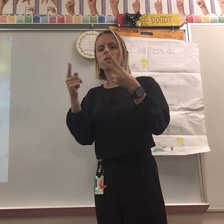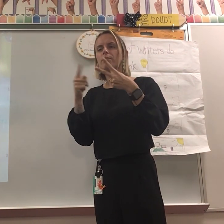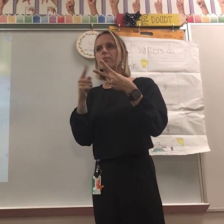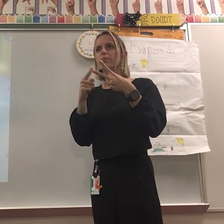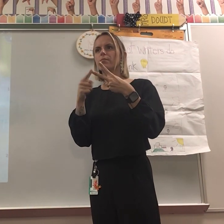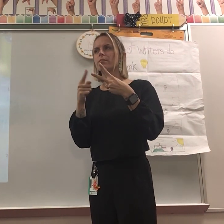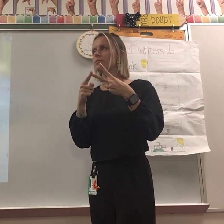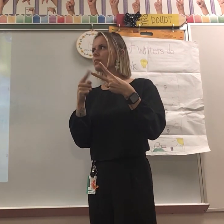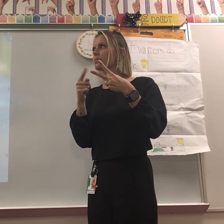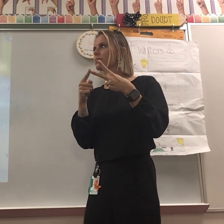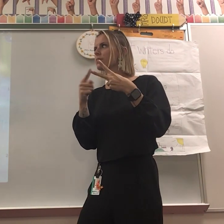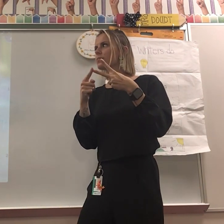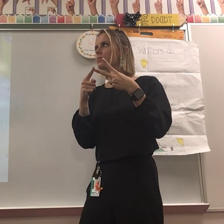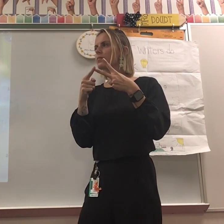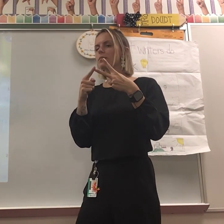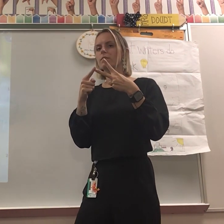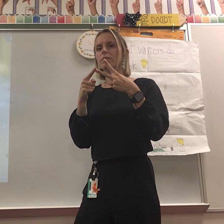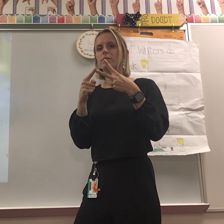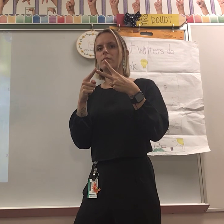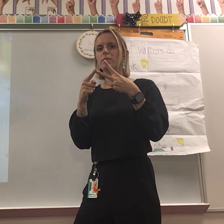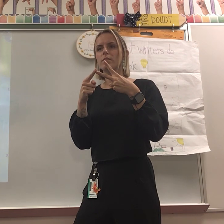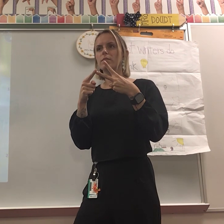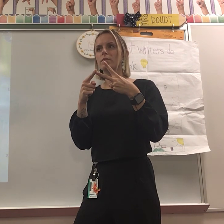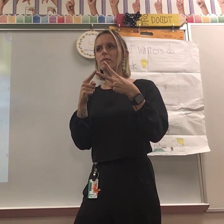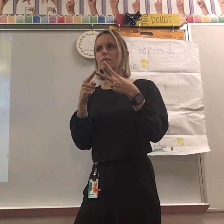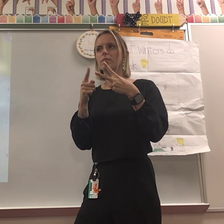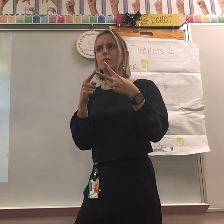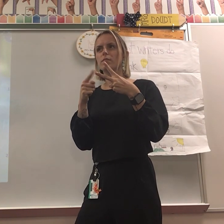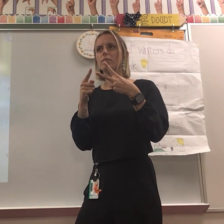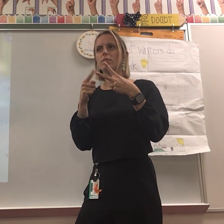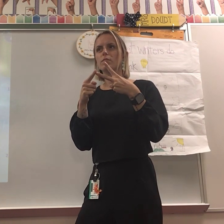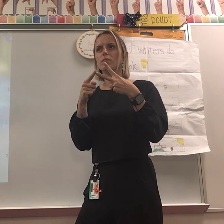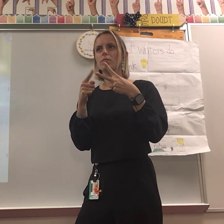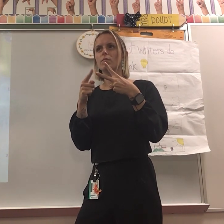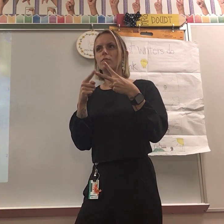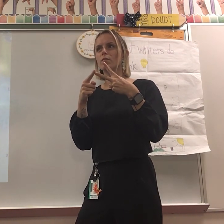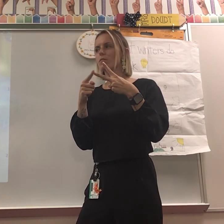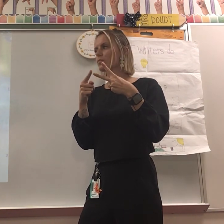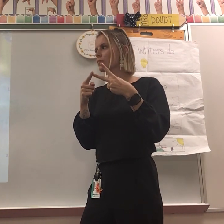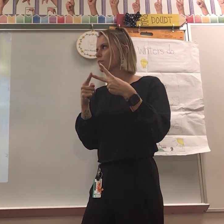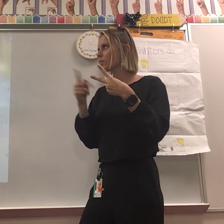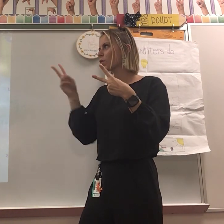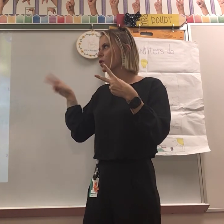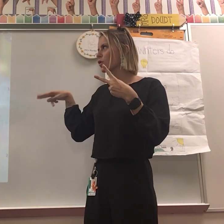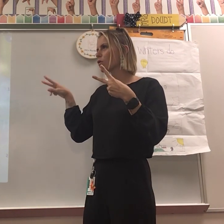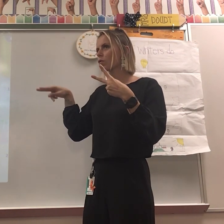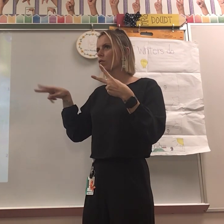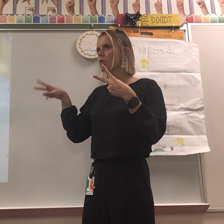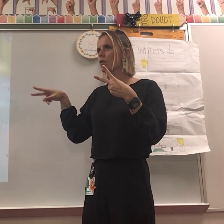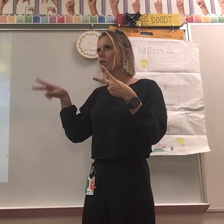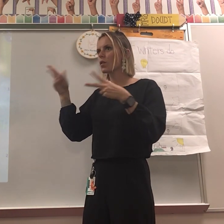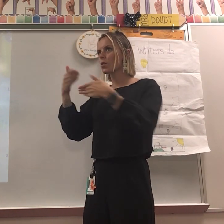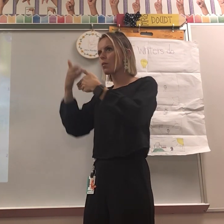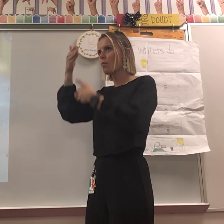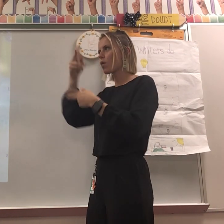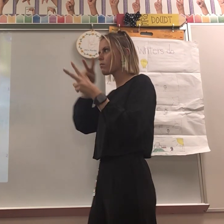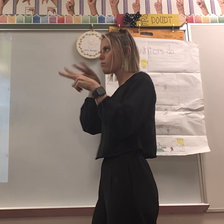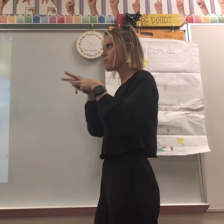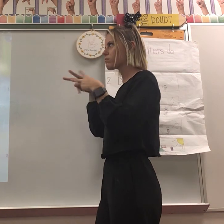of the other text that we read? We don't have to guess, we can look up here at the board. So, my friends, look at Miss Golden.